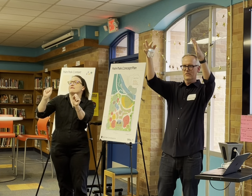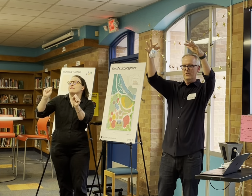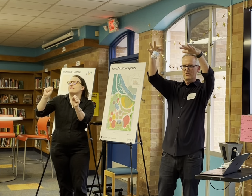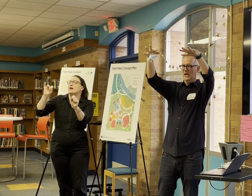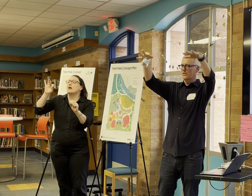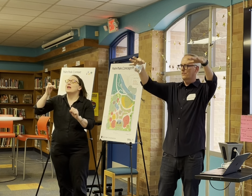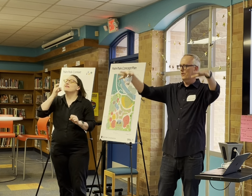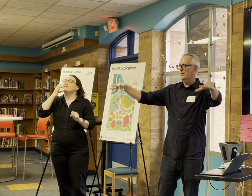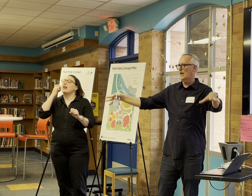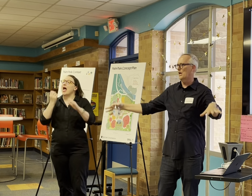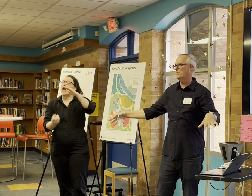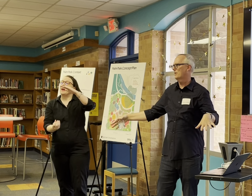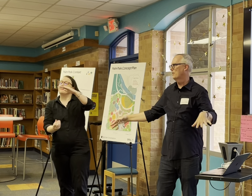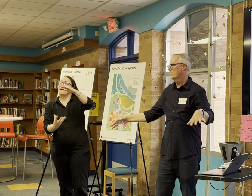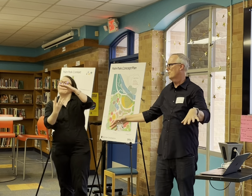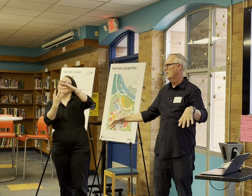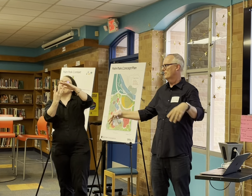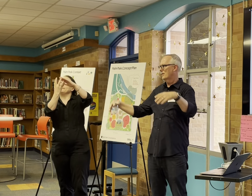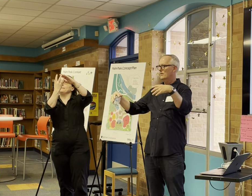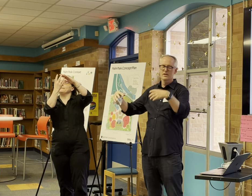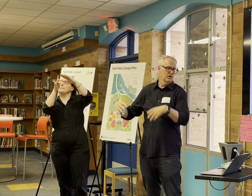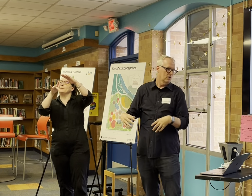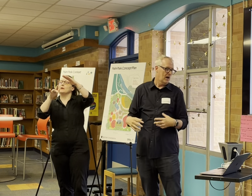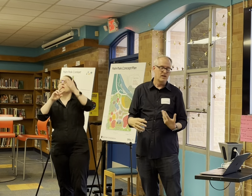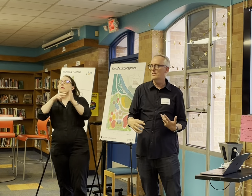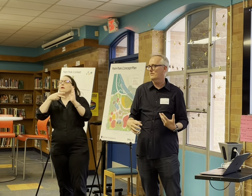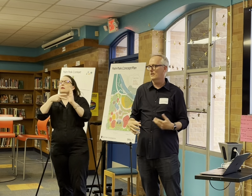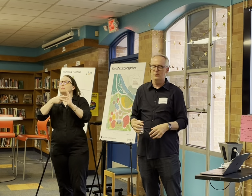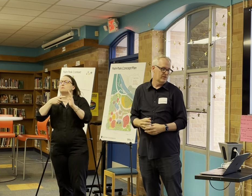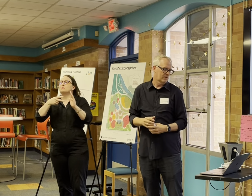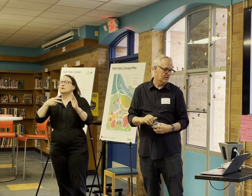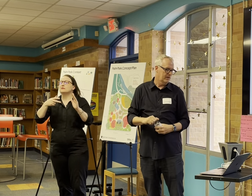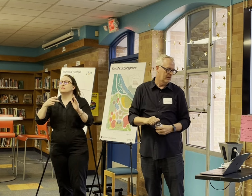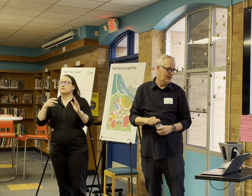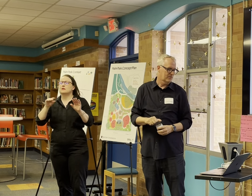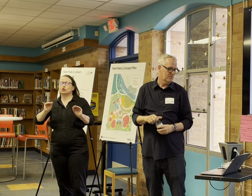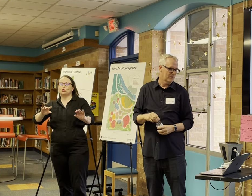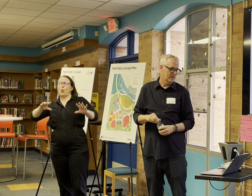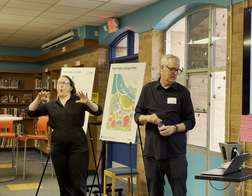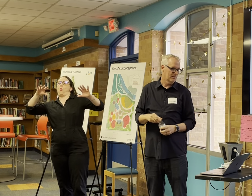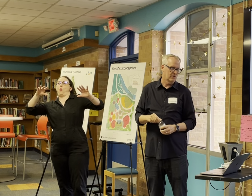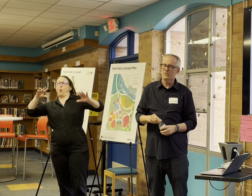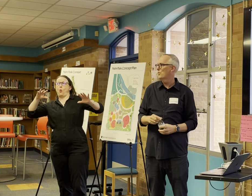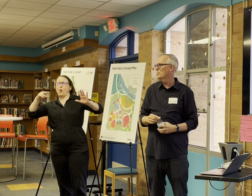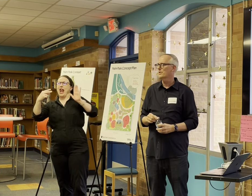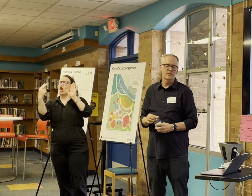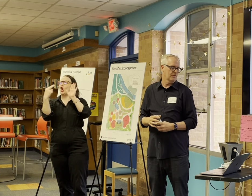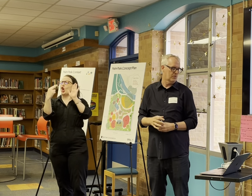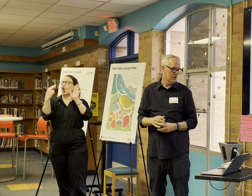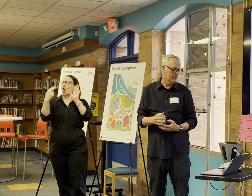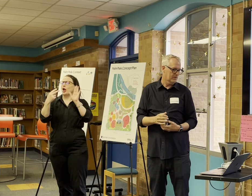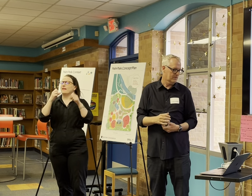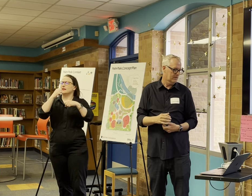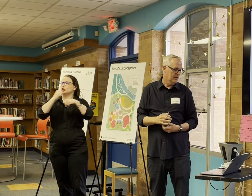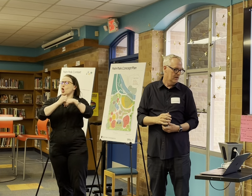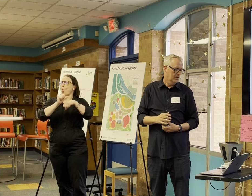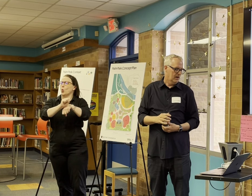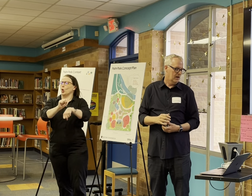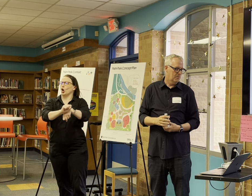that surface and having a very ambient environment that highlights, we think, very handsomely the stonework and the form of